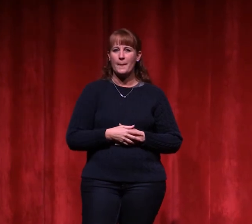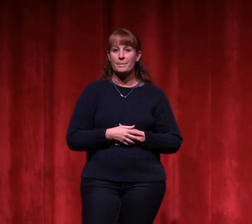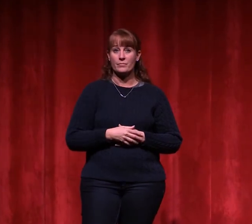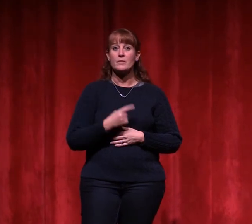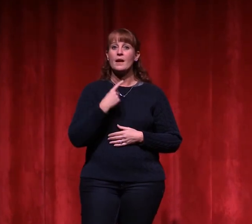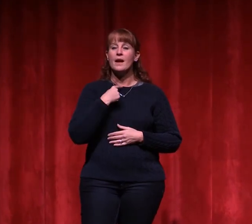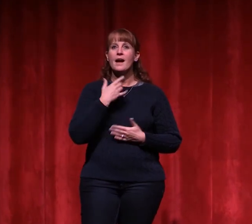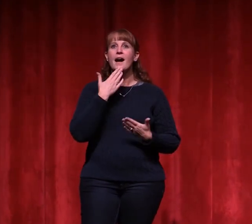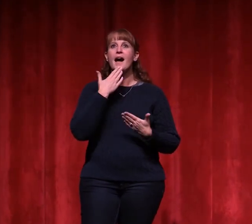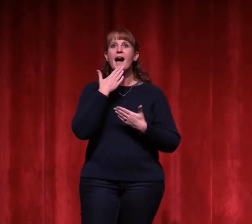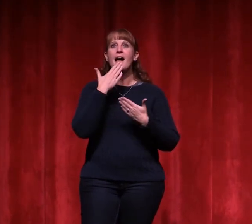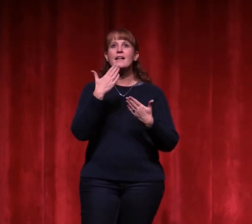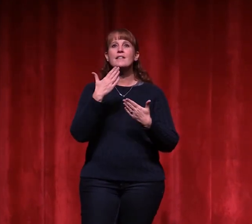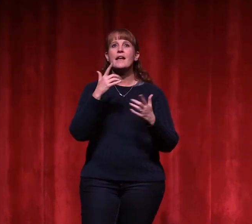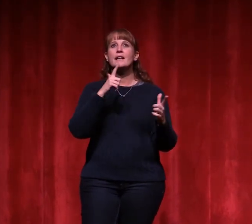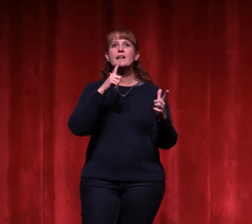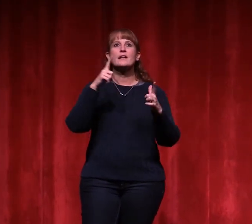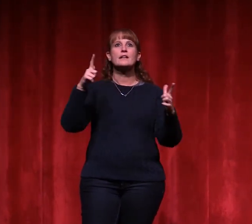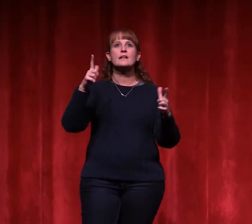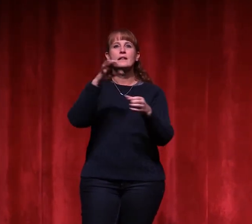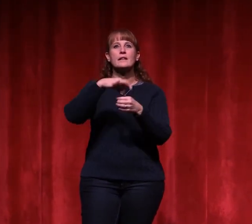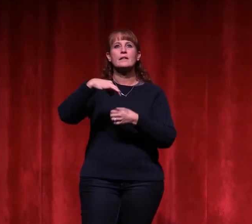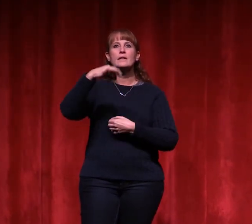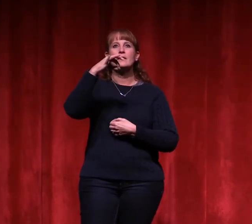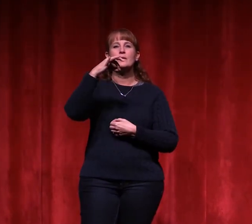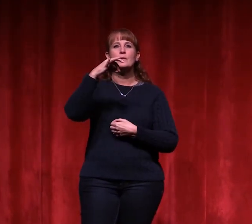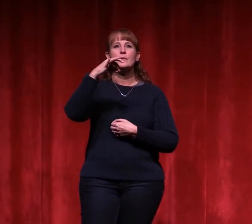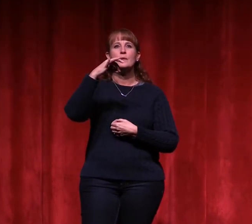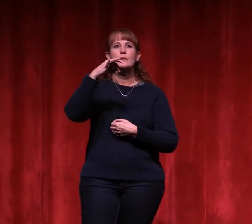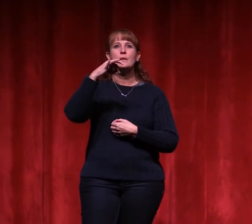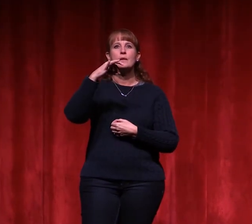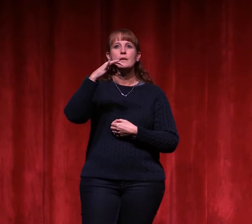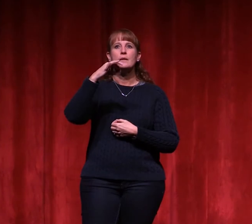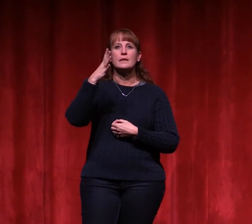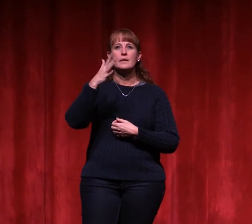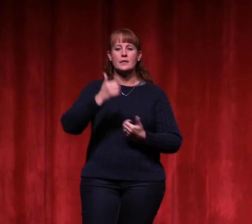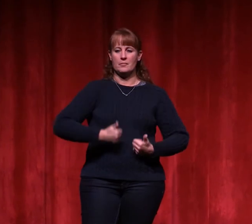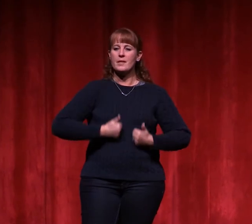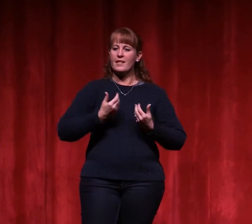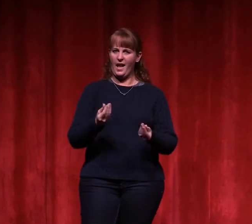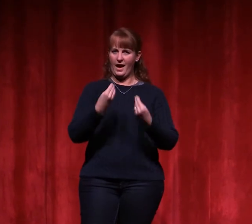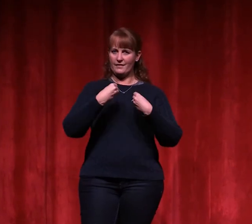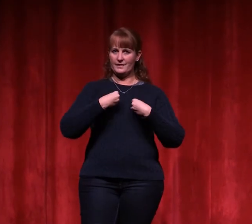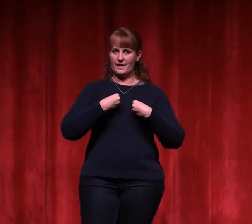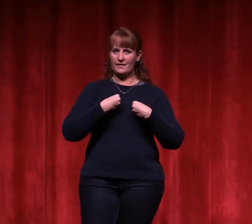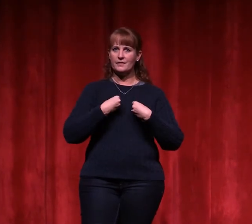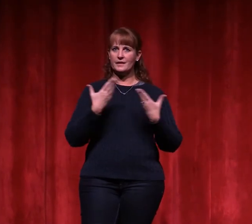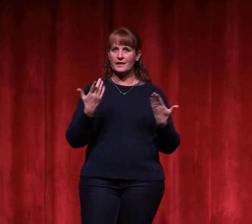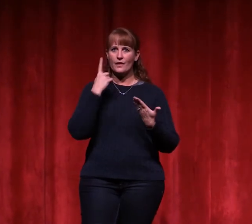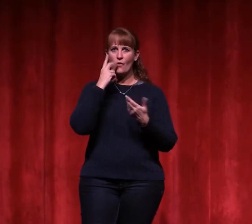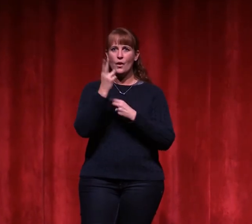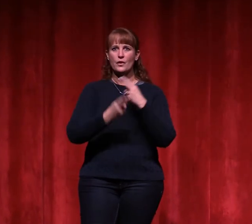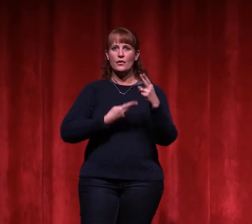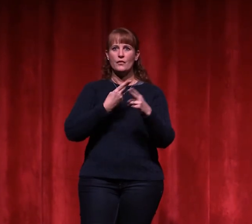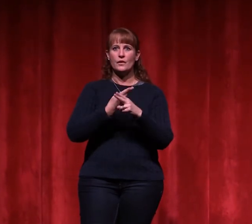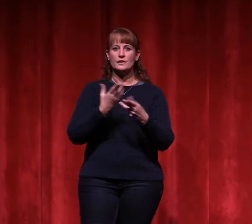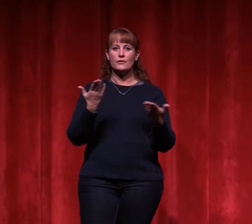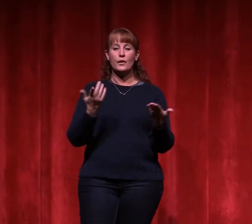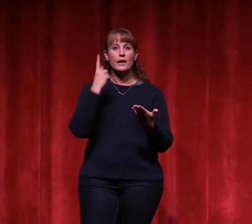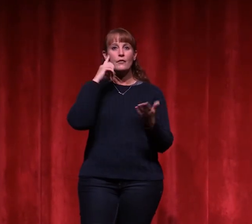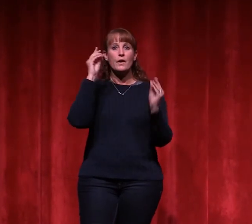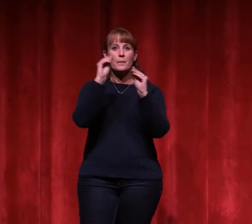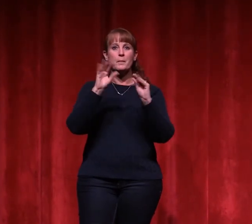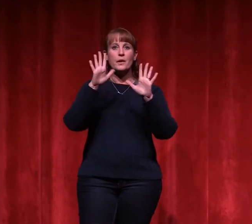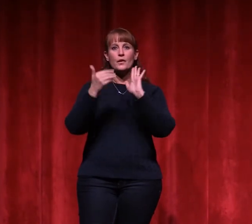I thank Great Spirit, the life-giving force of the universe, for the miracle of this